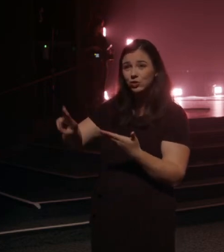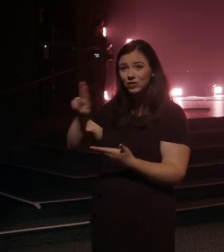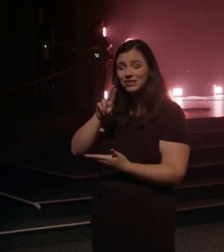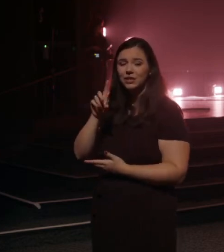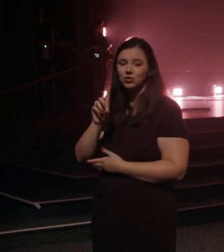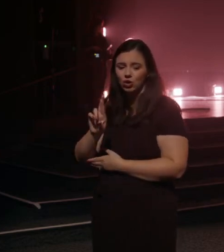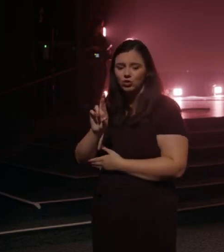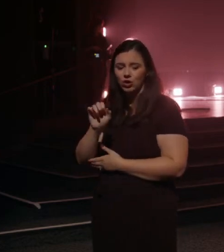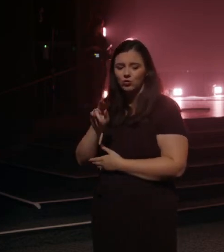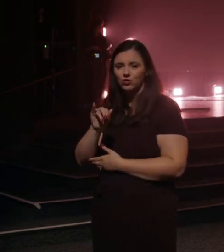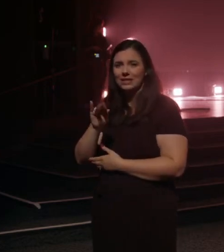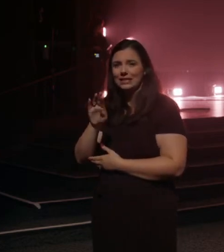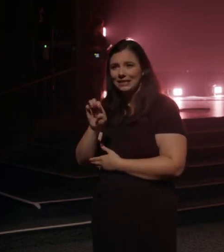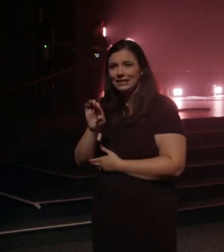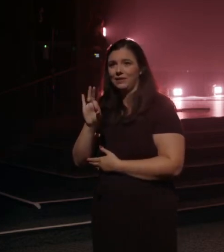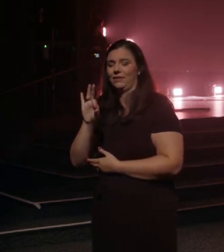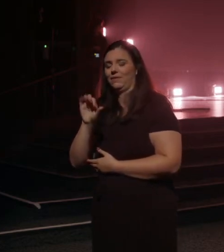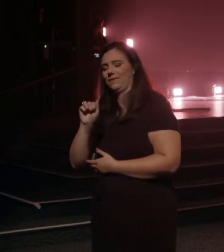Irene Fambro.